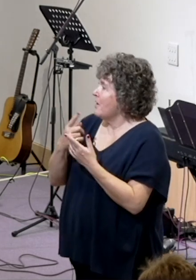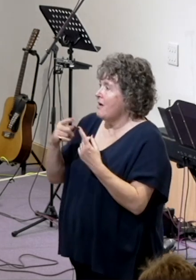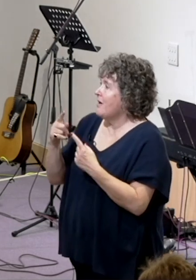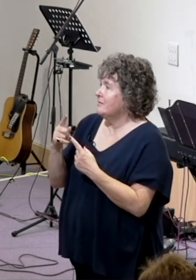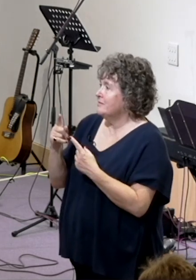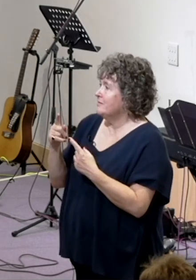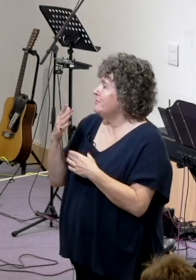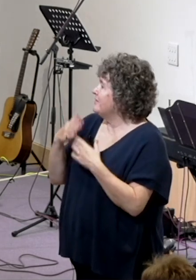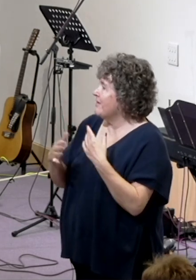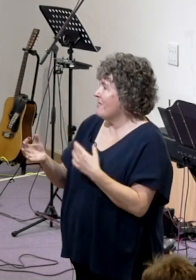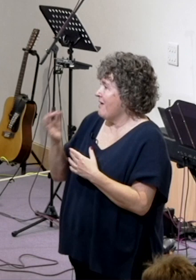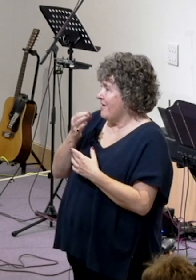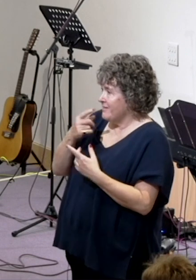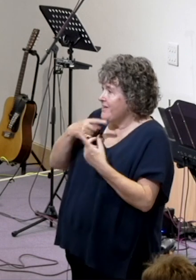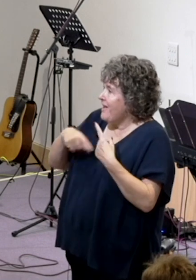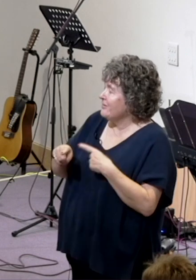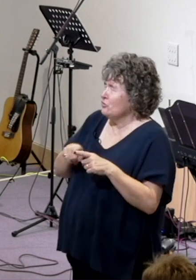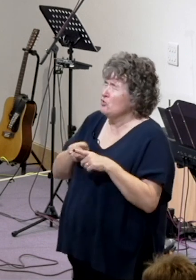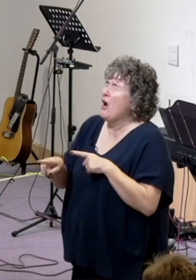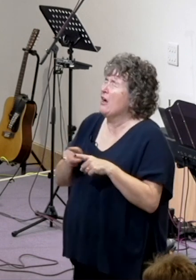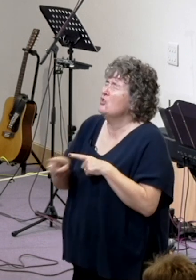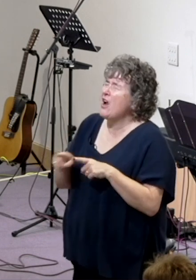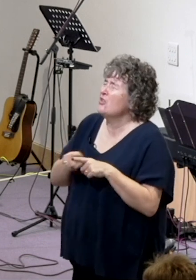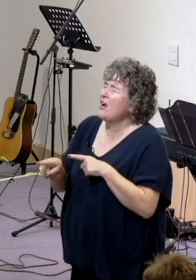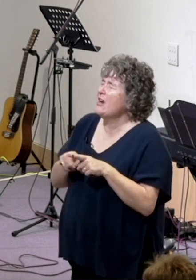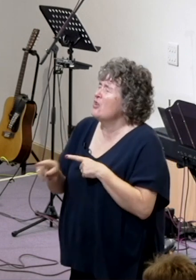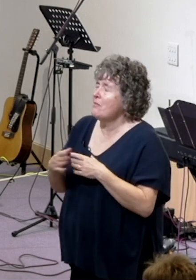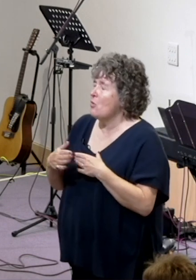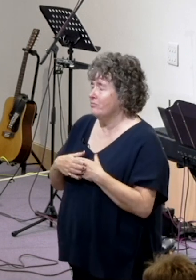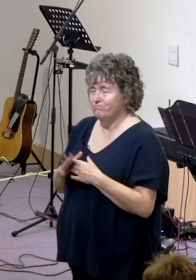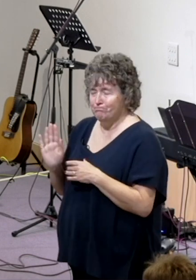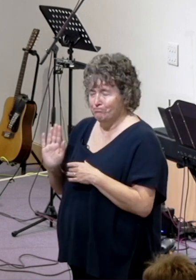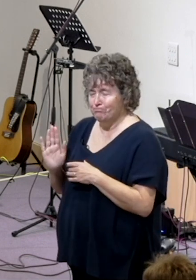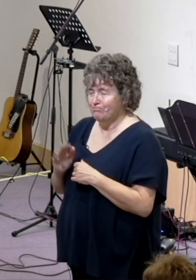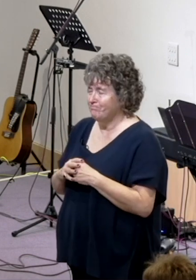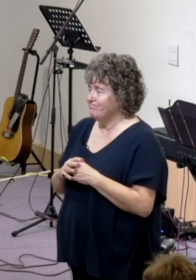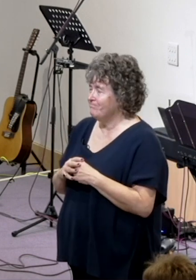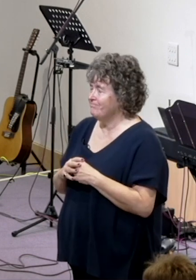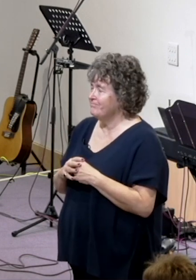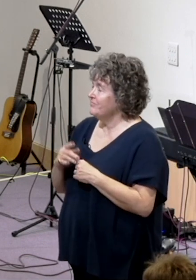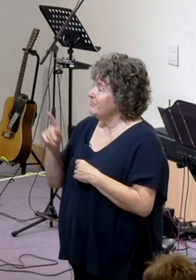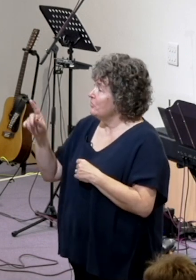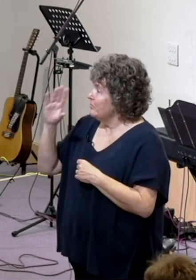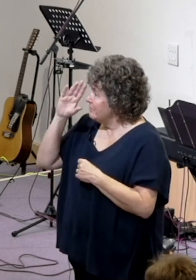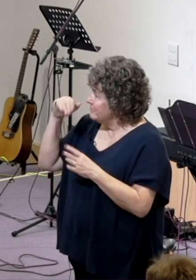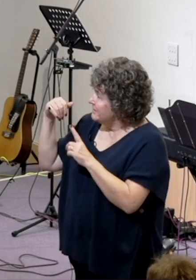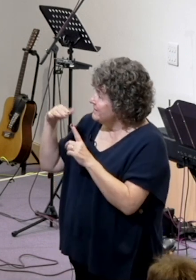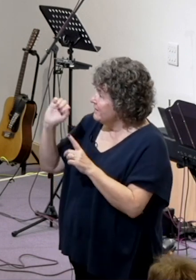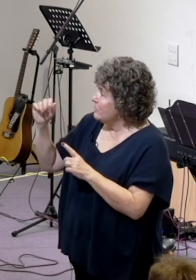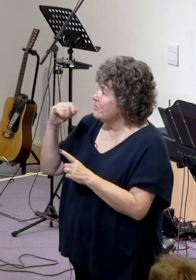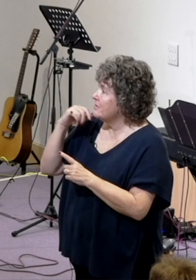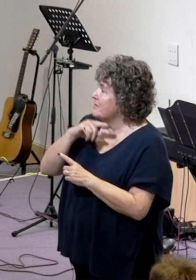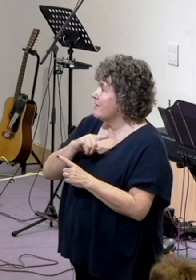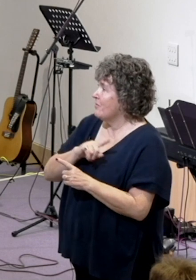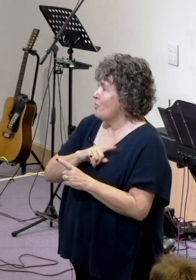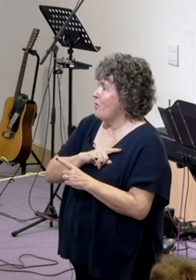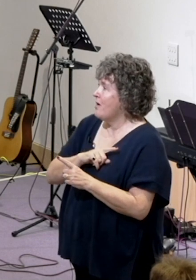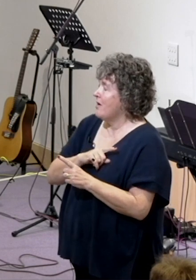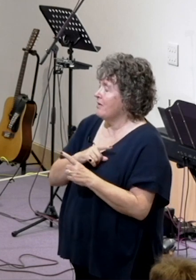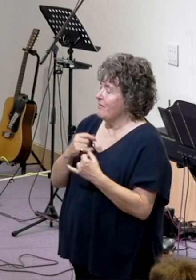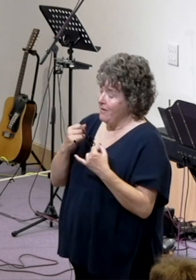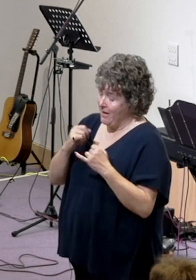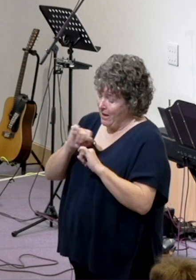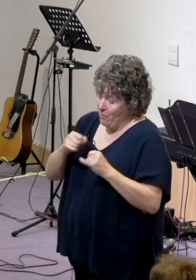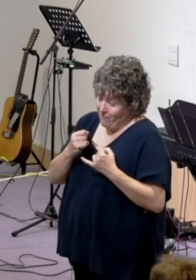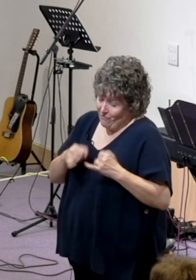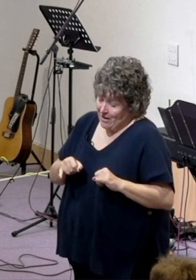You've never asked us to try our best to impress you. You sent your Son to deal with our